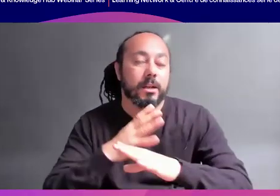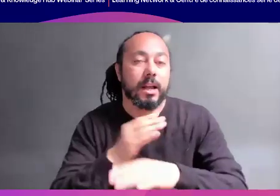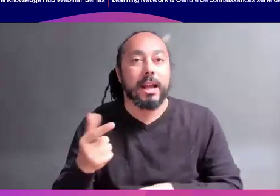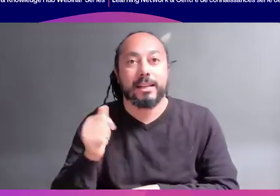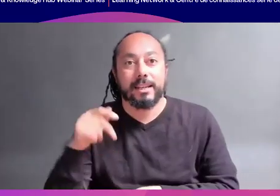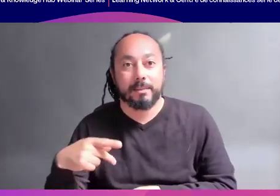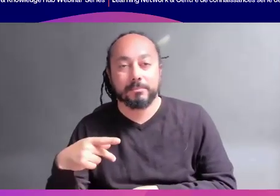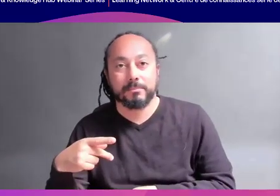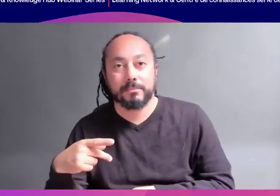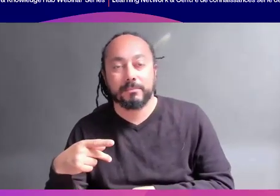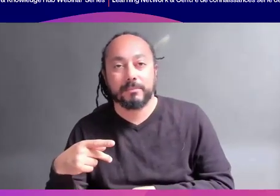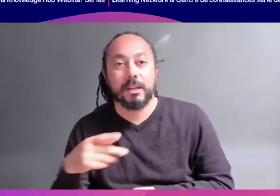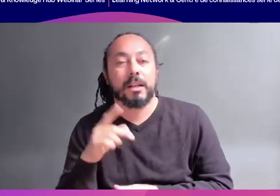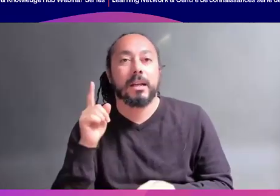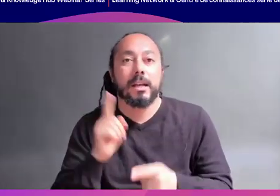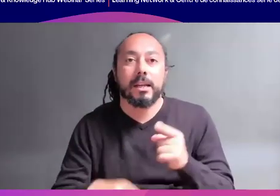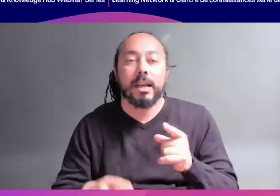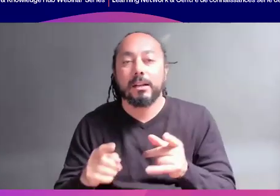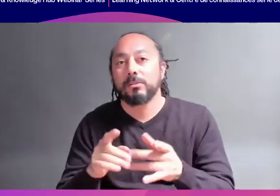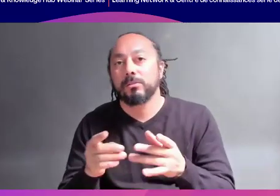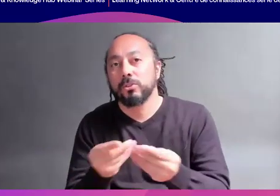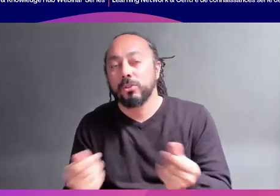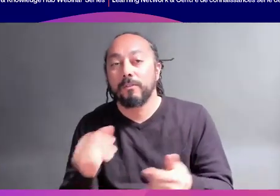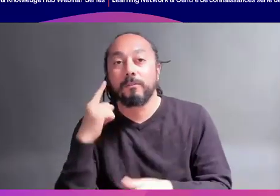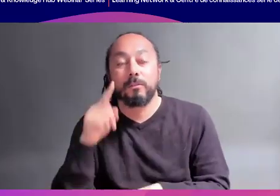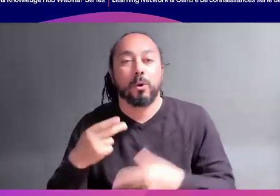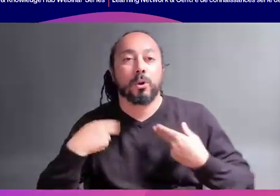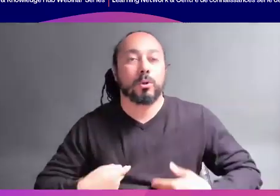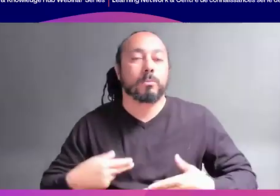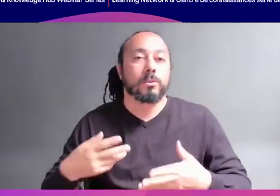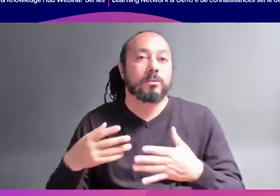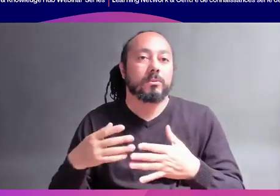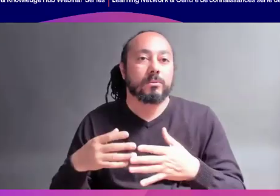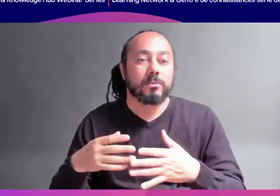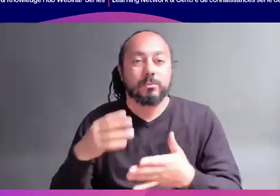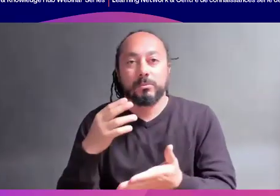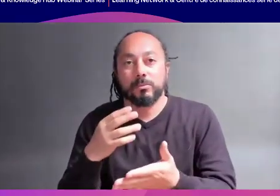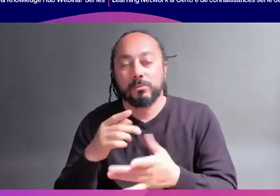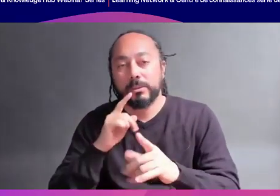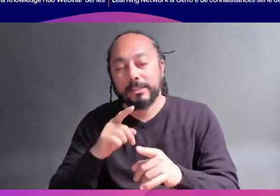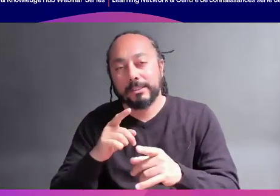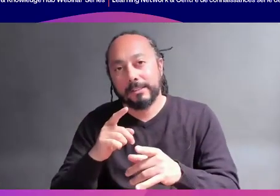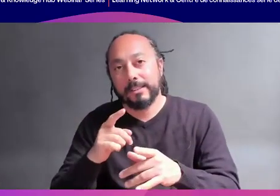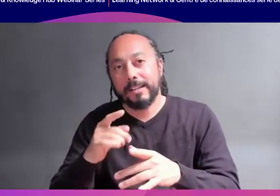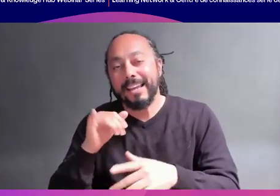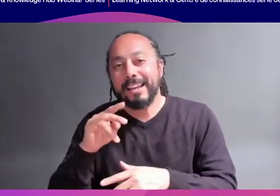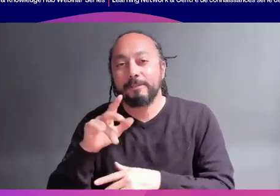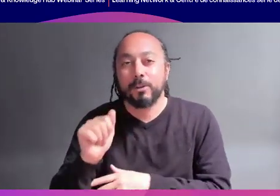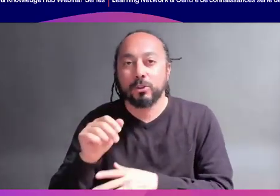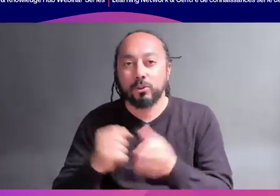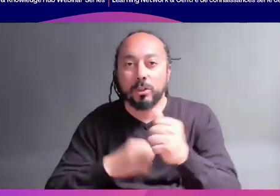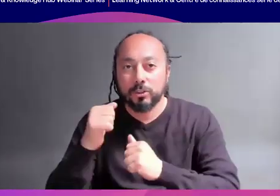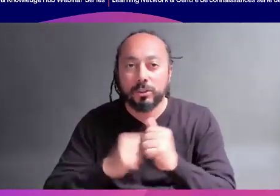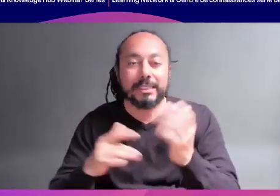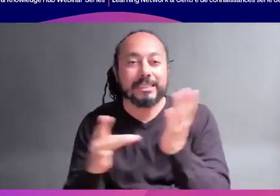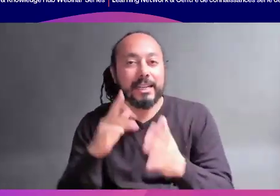those, but it can't resolve things like funding gaps for human support infrastructure, digital divides, intergenerational tech literacy